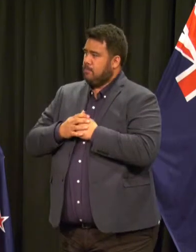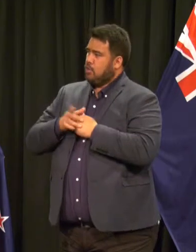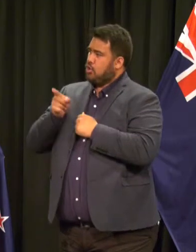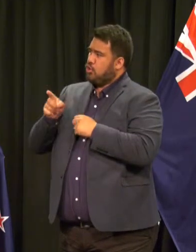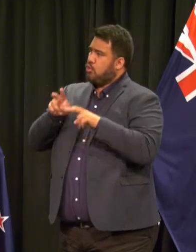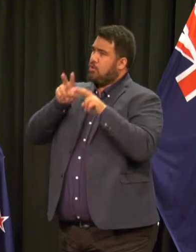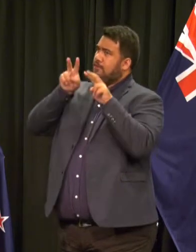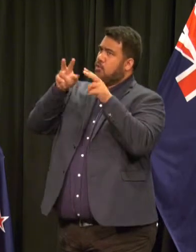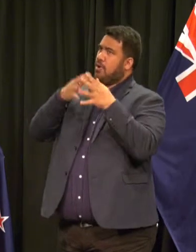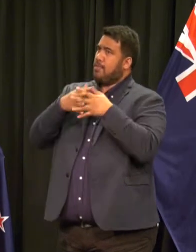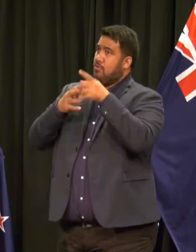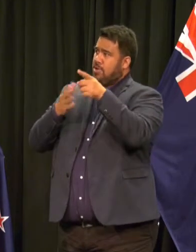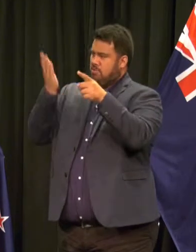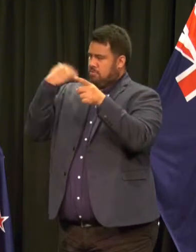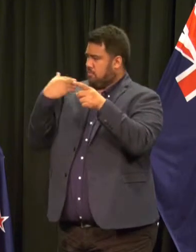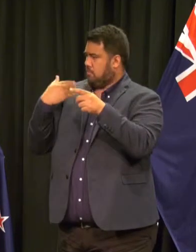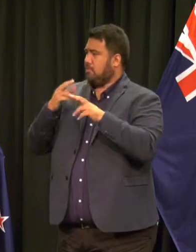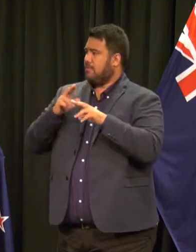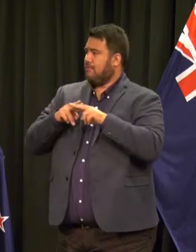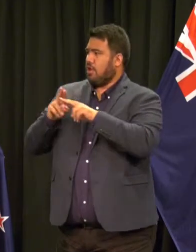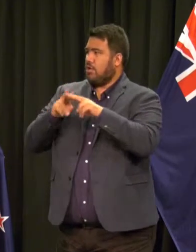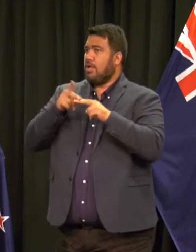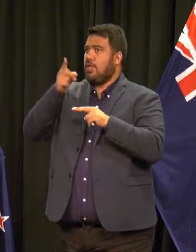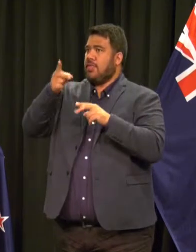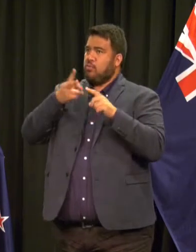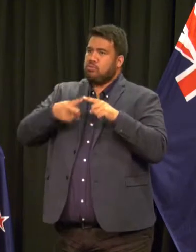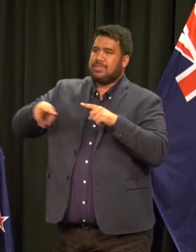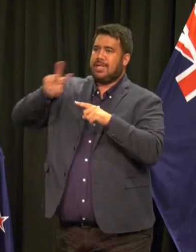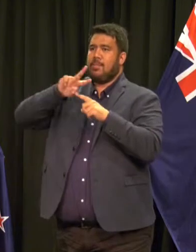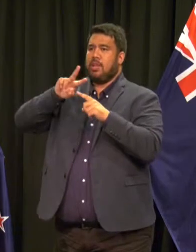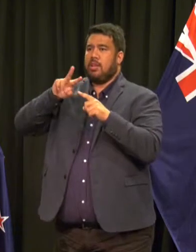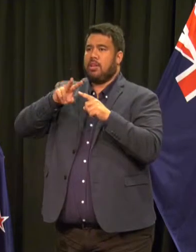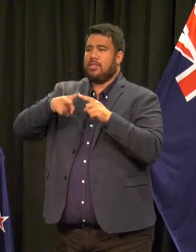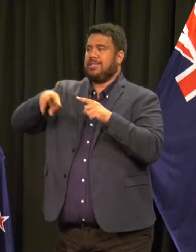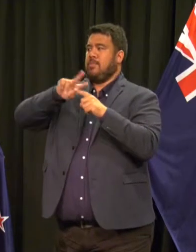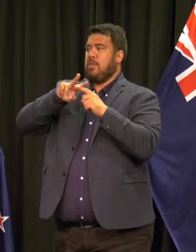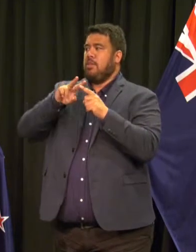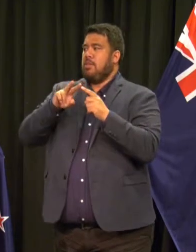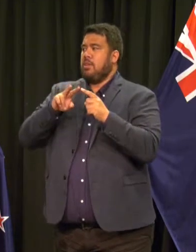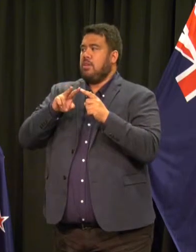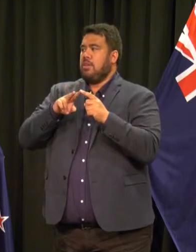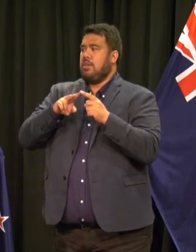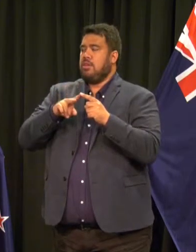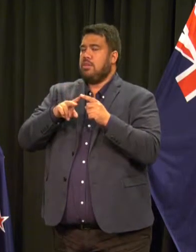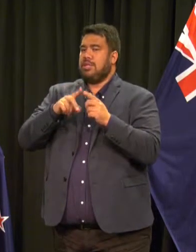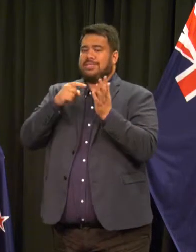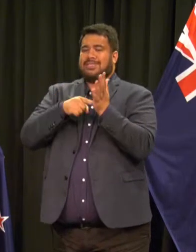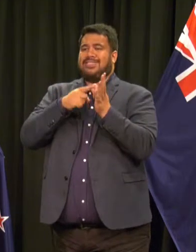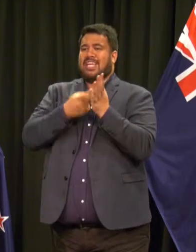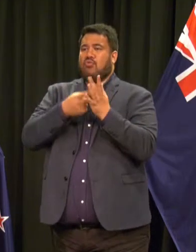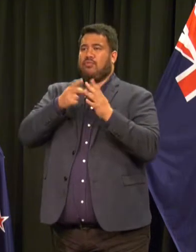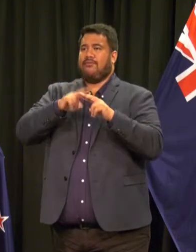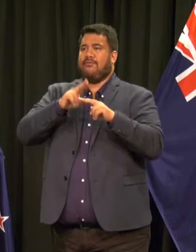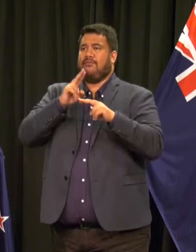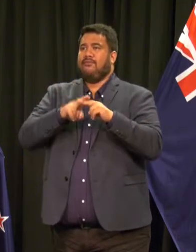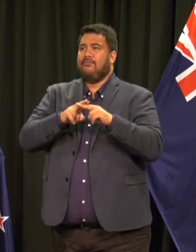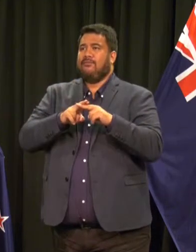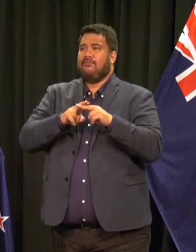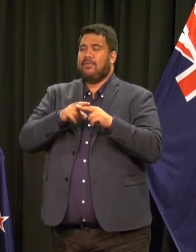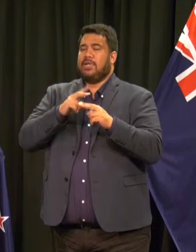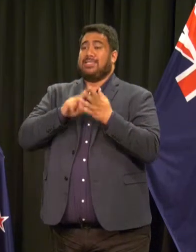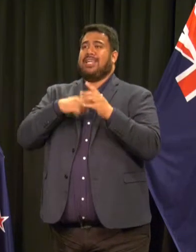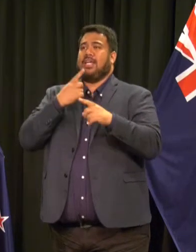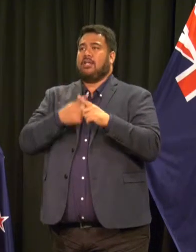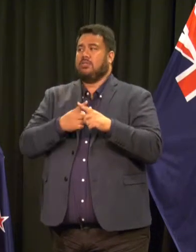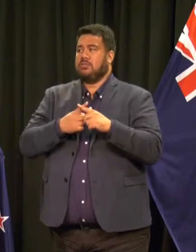America's decision on Friday to almost double tariffs on Chinese imports? It seems to be an escalation